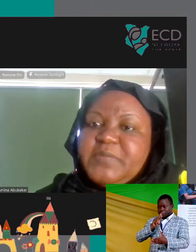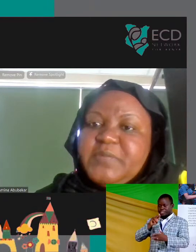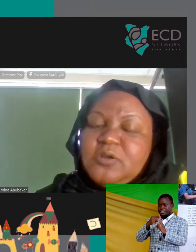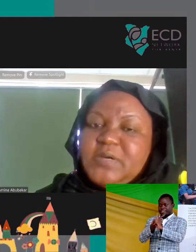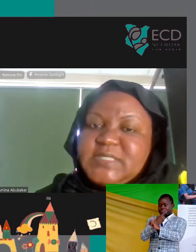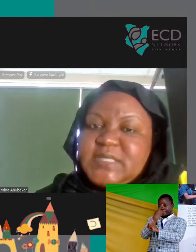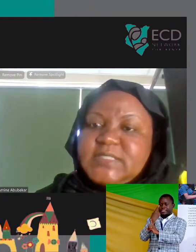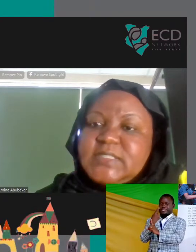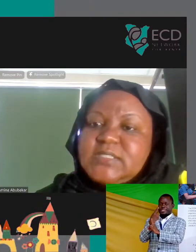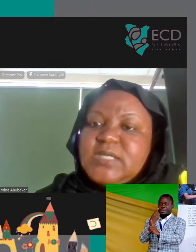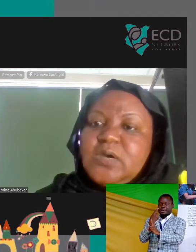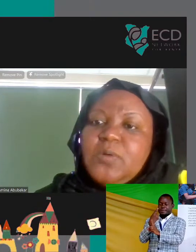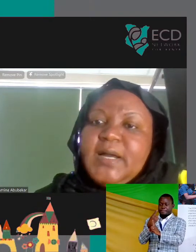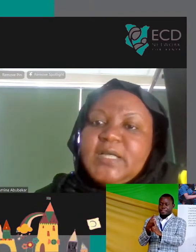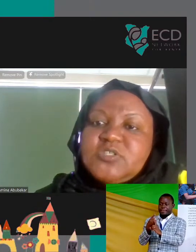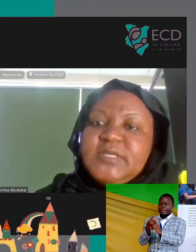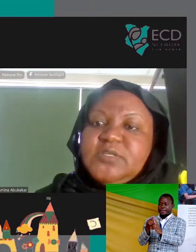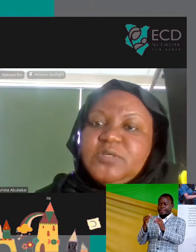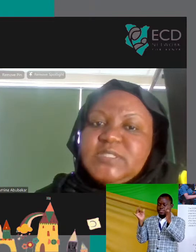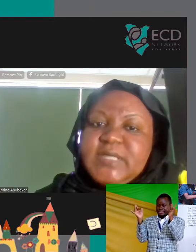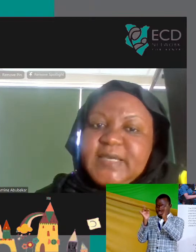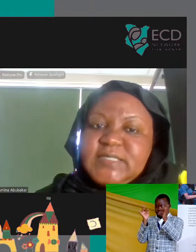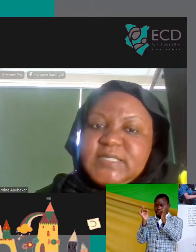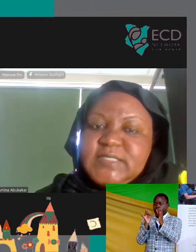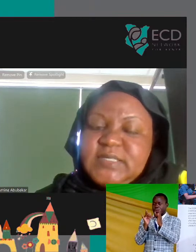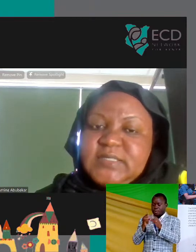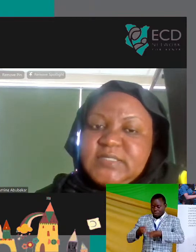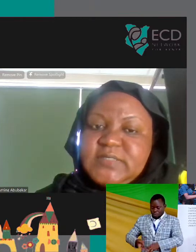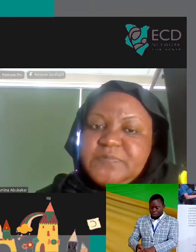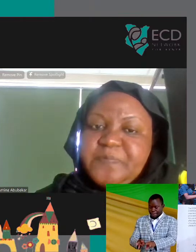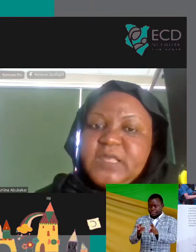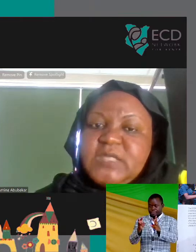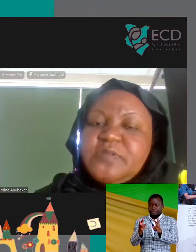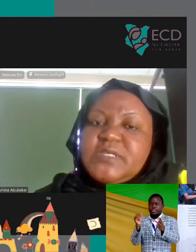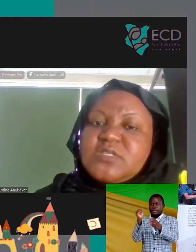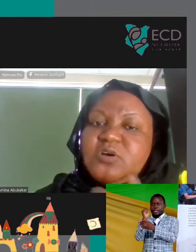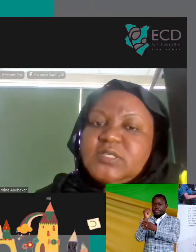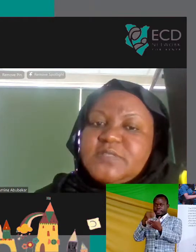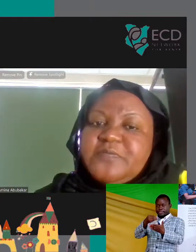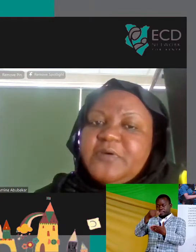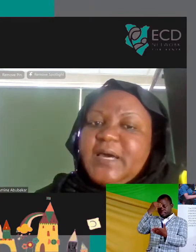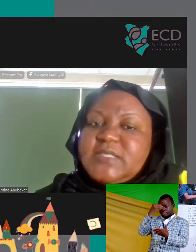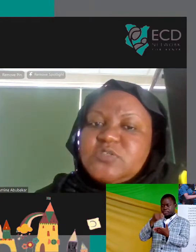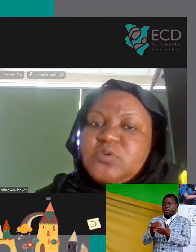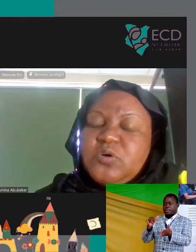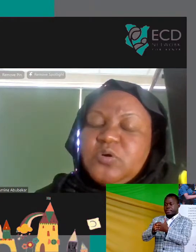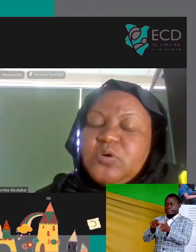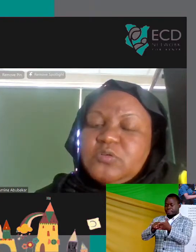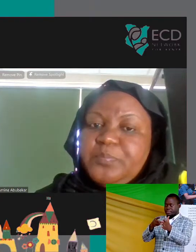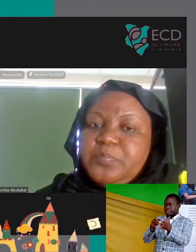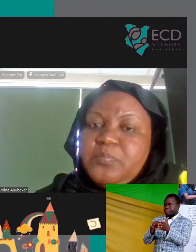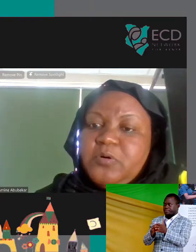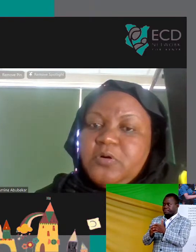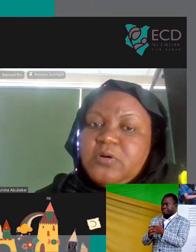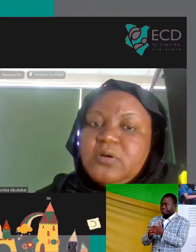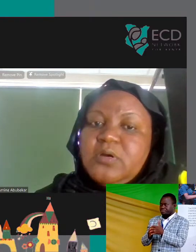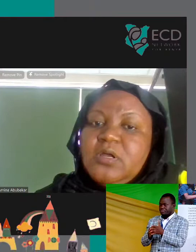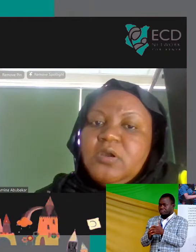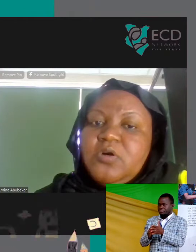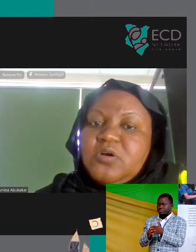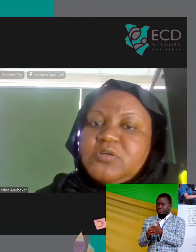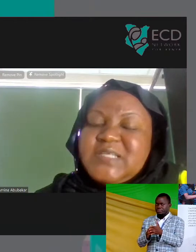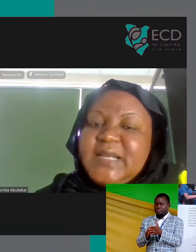but those in lower settings were actually not accessing it. So this calls for us to develop